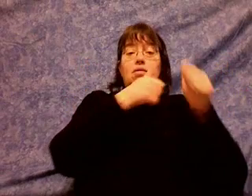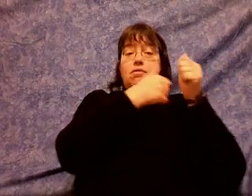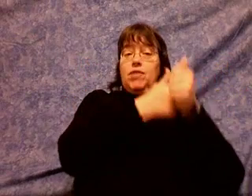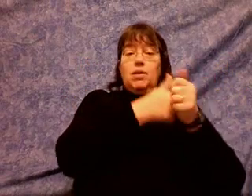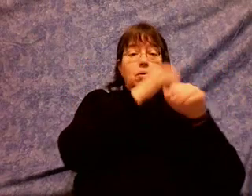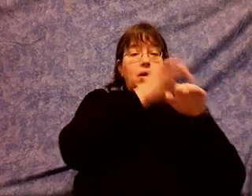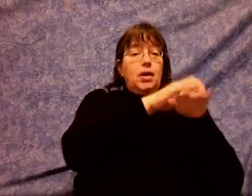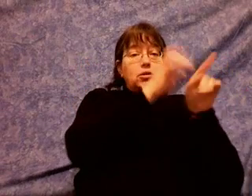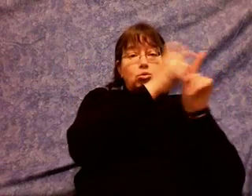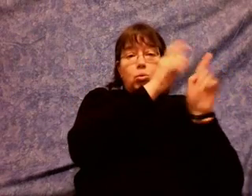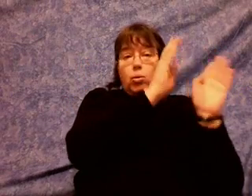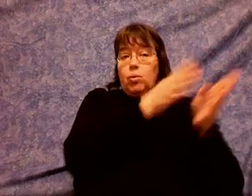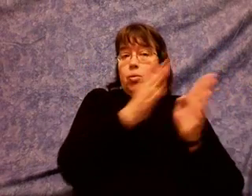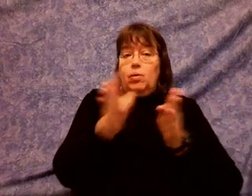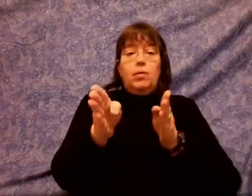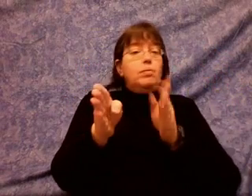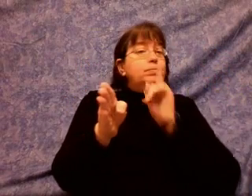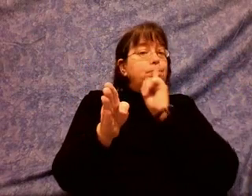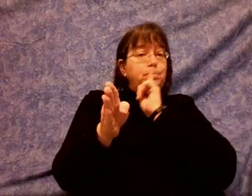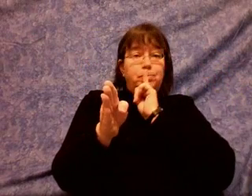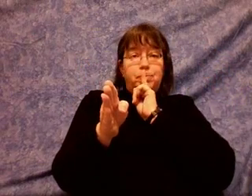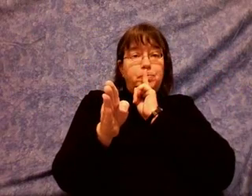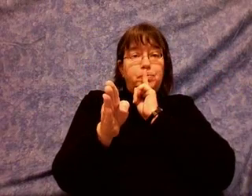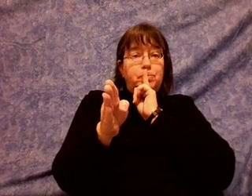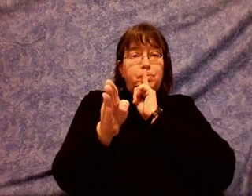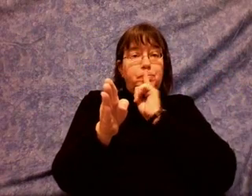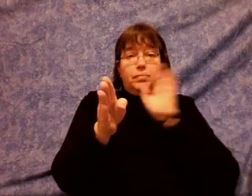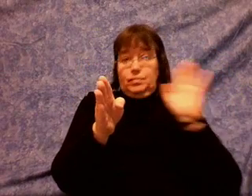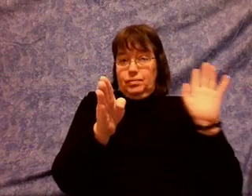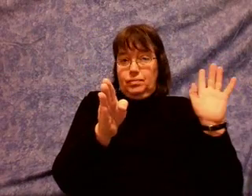languages. American Sign Language does not follow English word order.